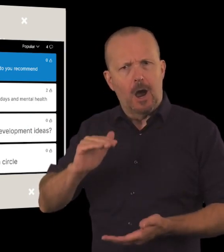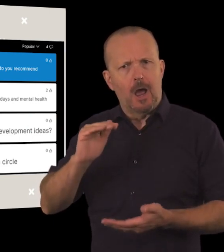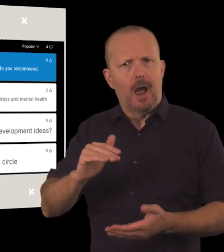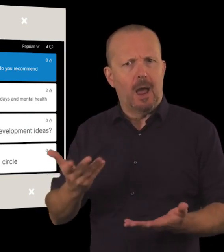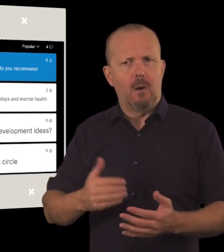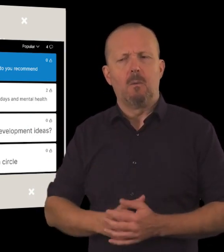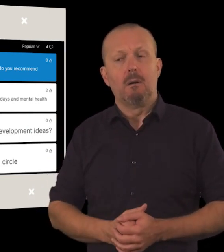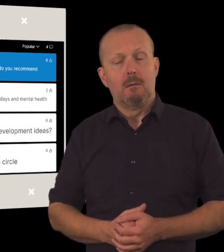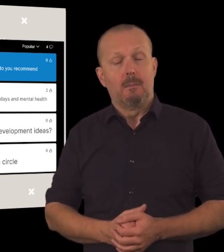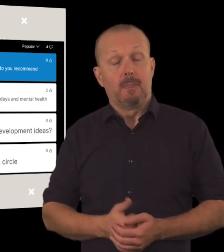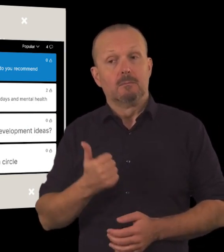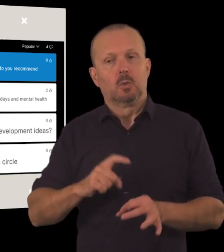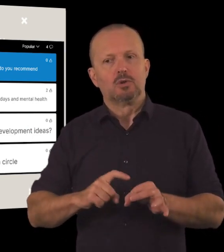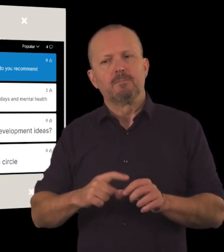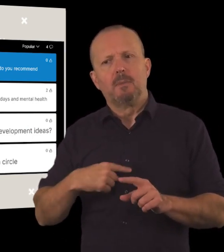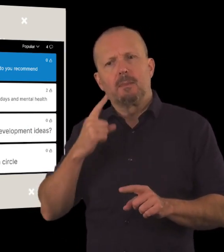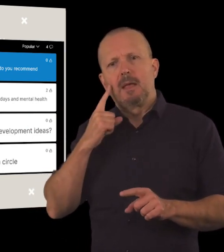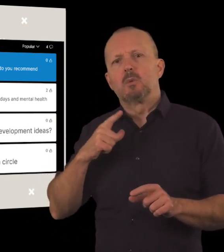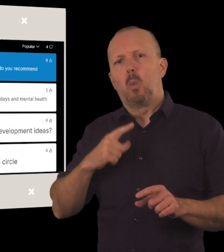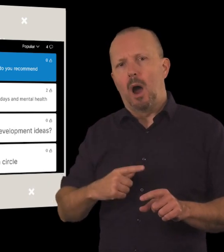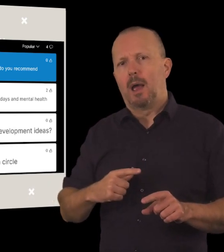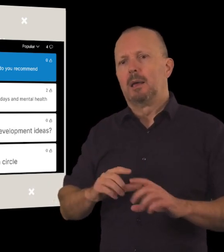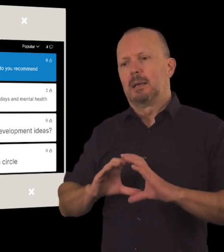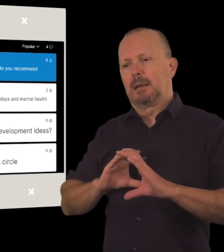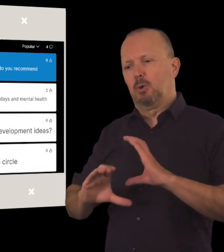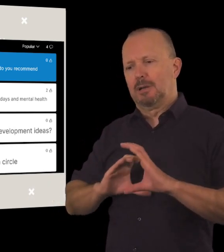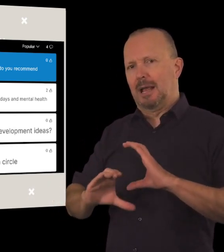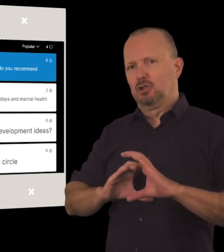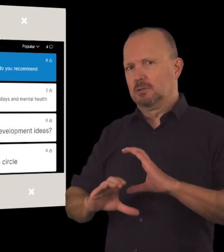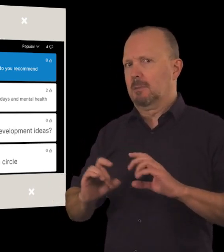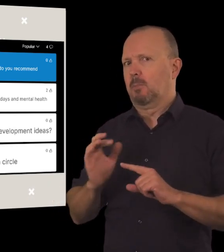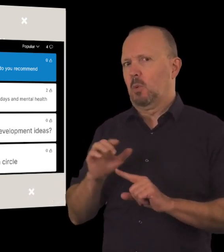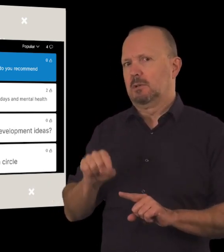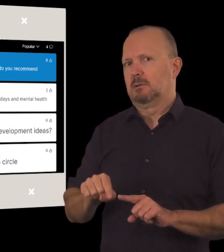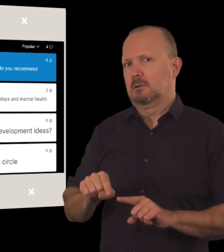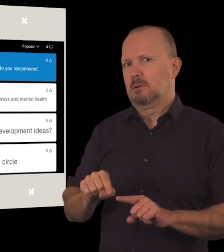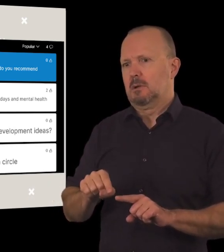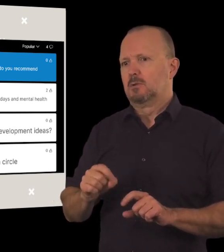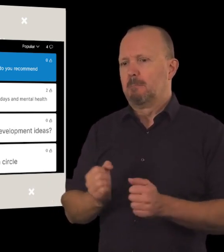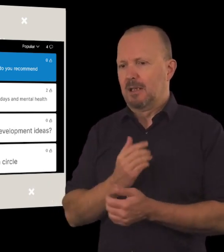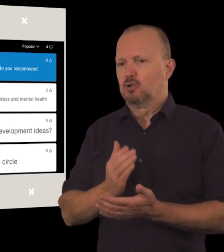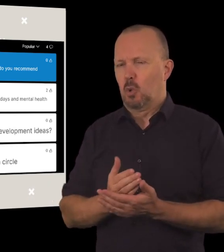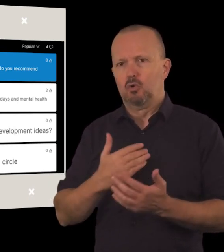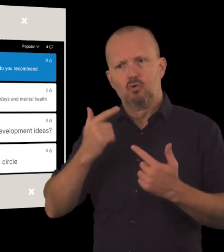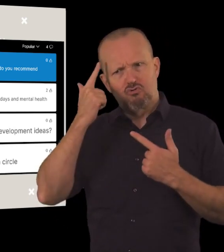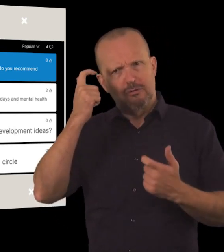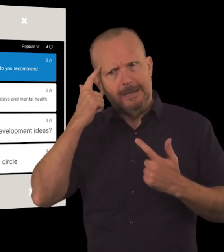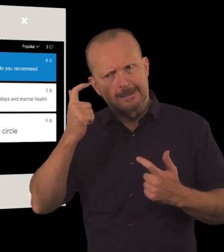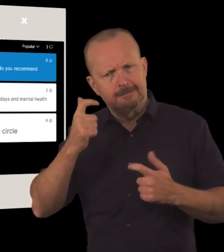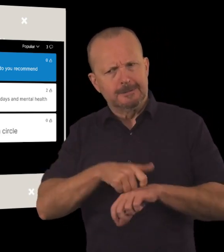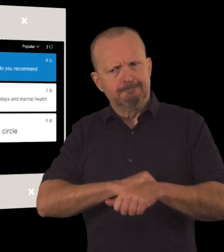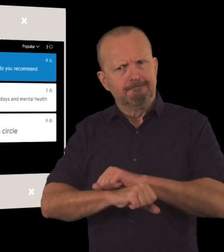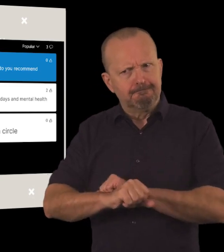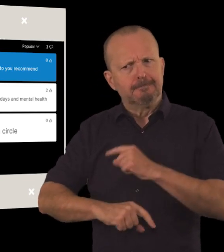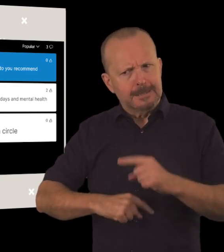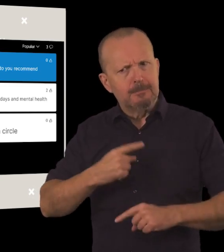especially if you're reaching a point of burnout and stress or creative block, I think by communicating these feelings,